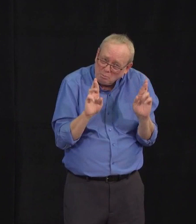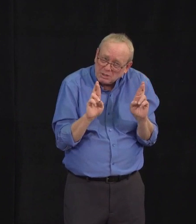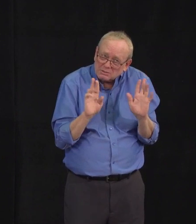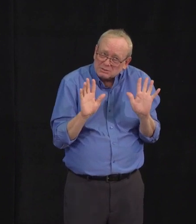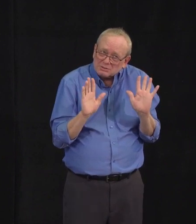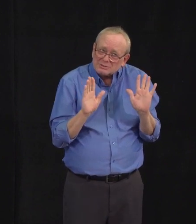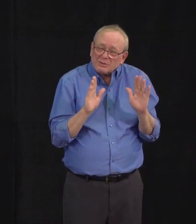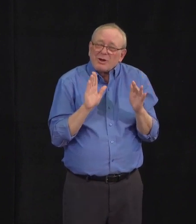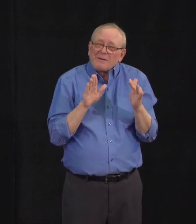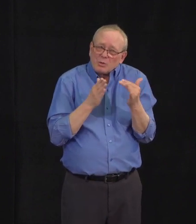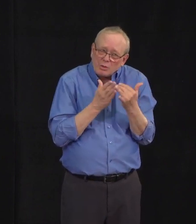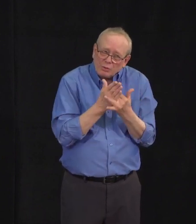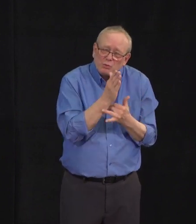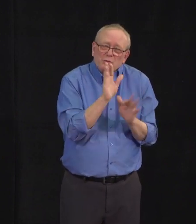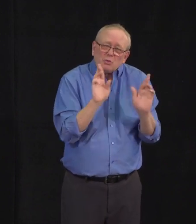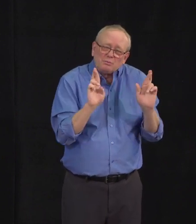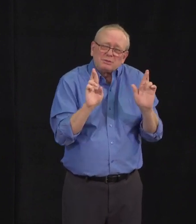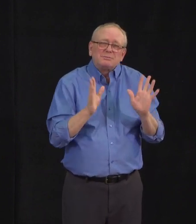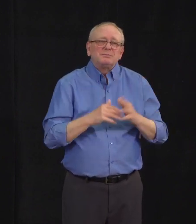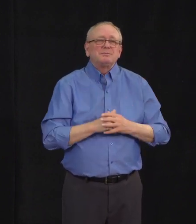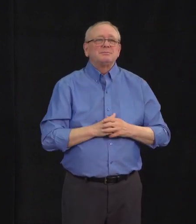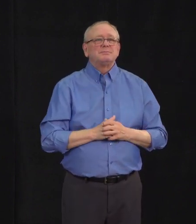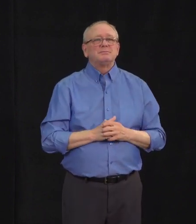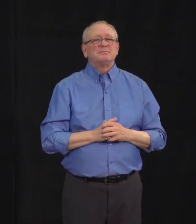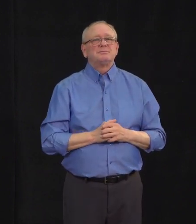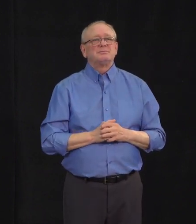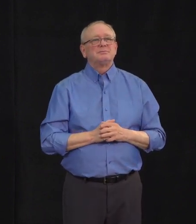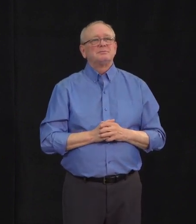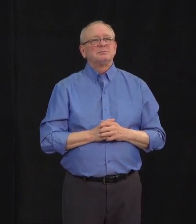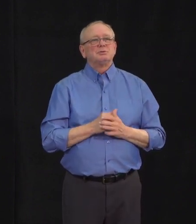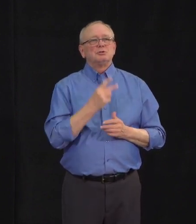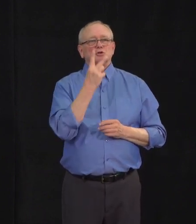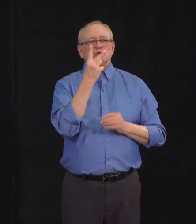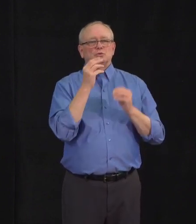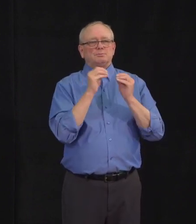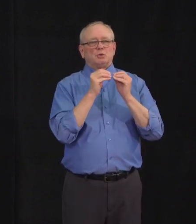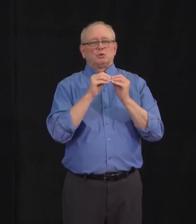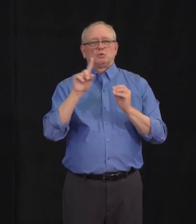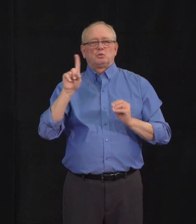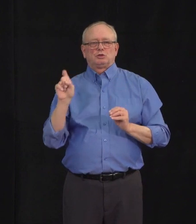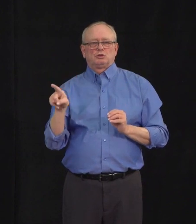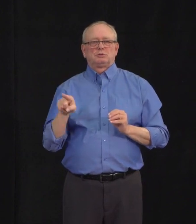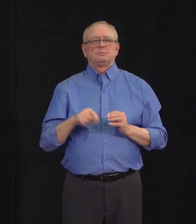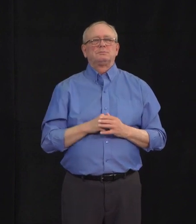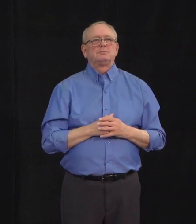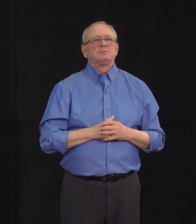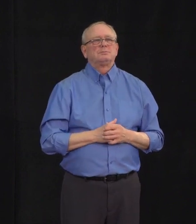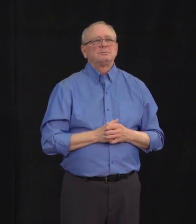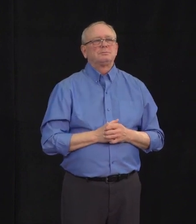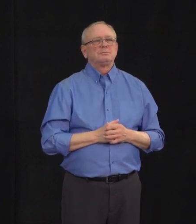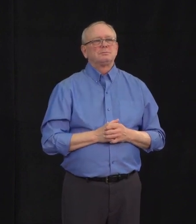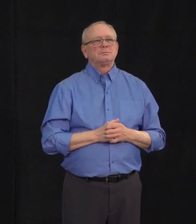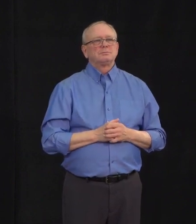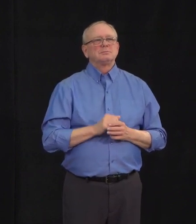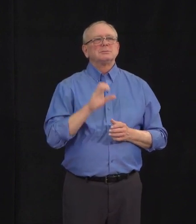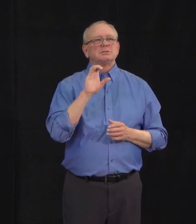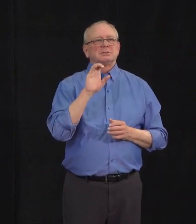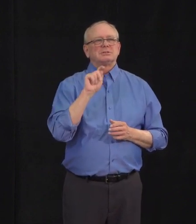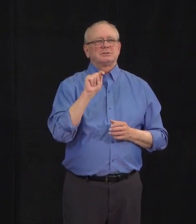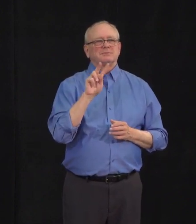2 more questions. Operator, could you please put through the next one? Next is Carmen LaBelle with CTV. Go ahead,